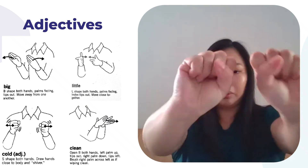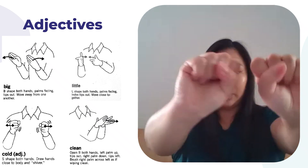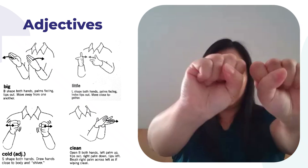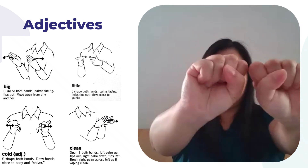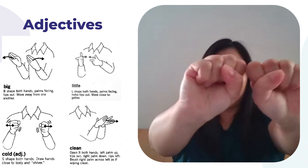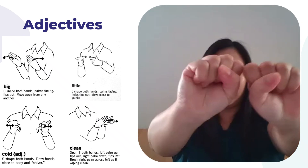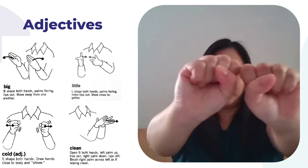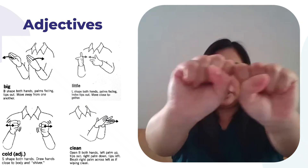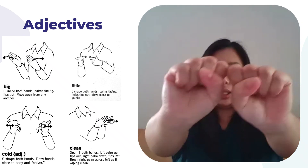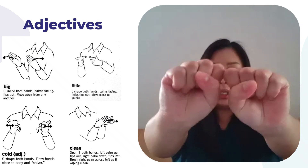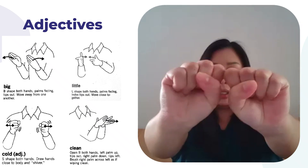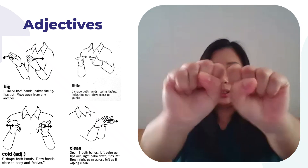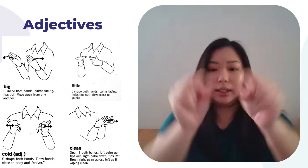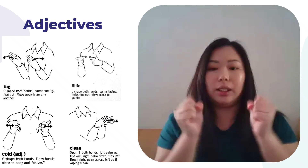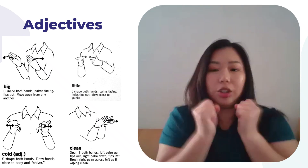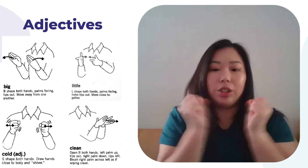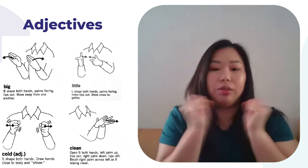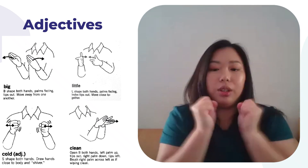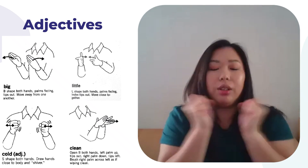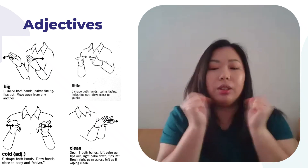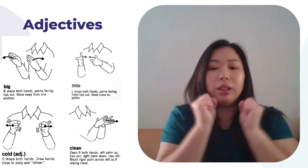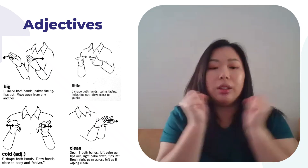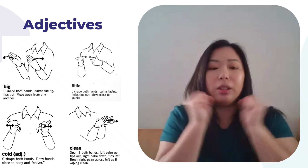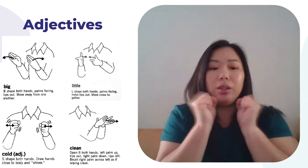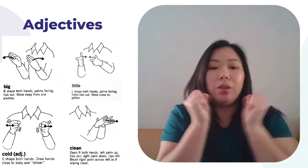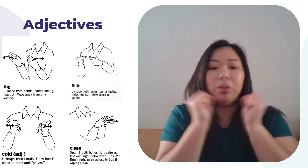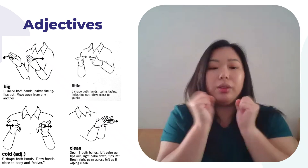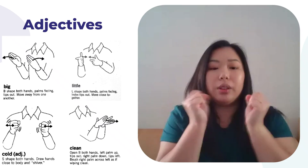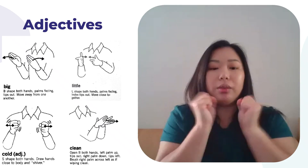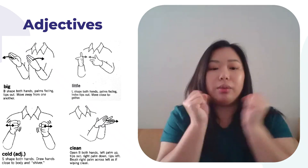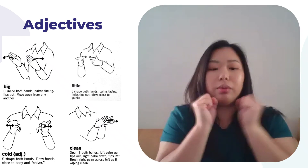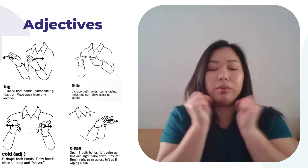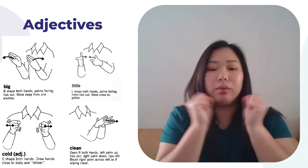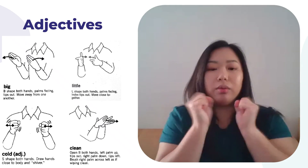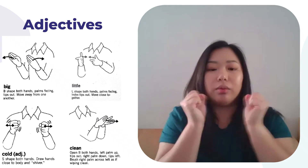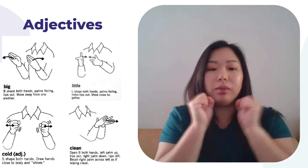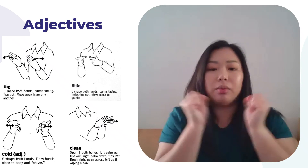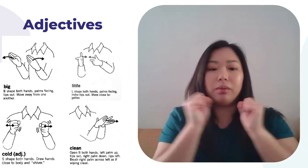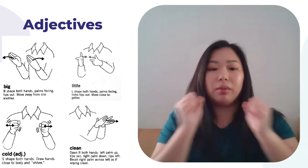Cold, you make a fist with both hands, and shiver. Cold.